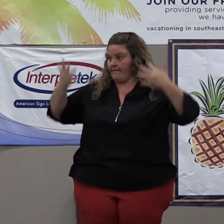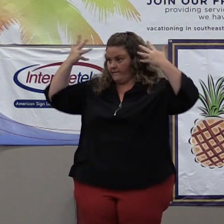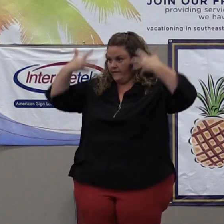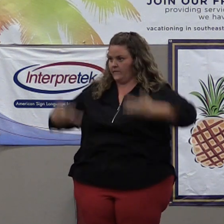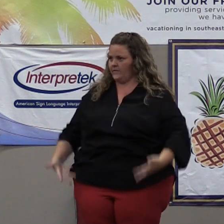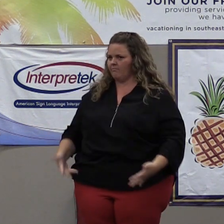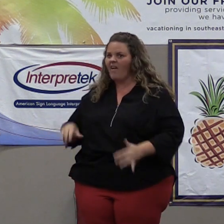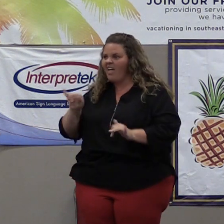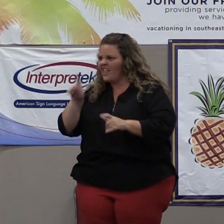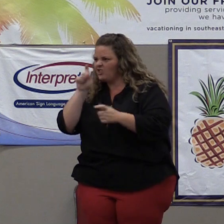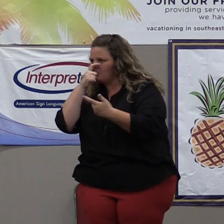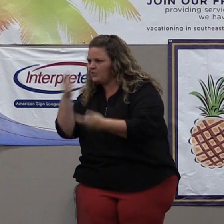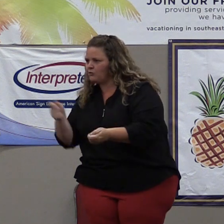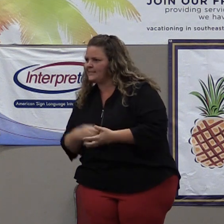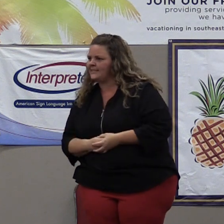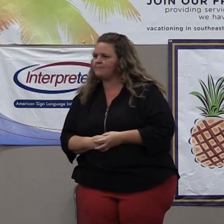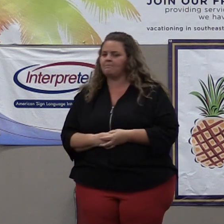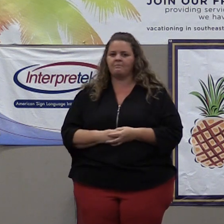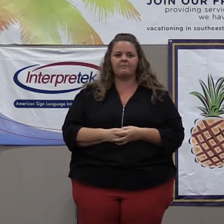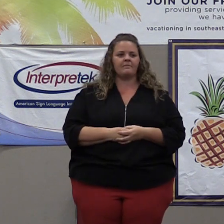it should be interesting.